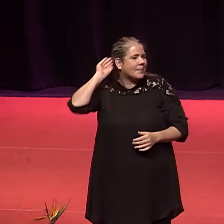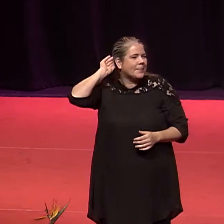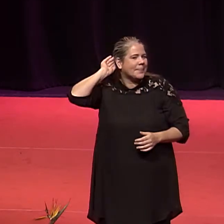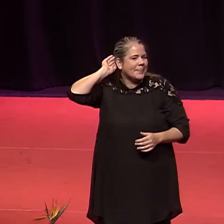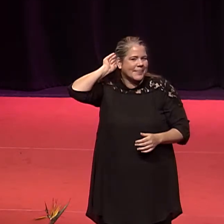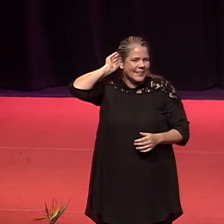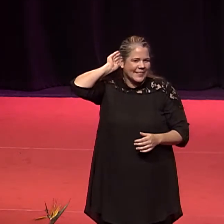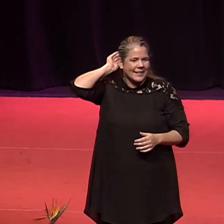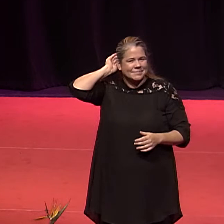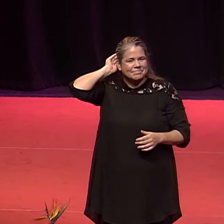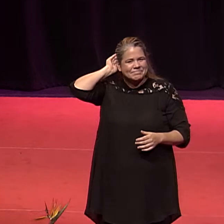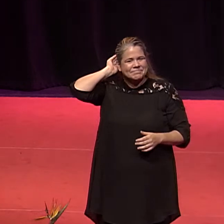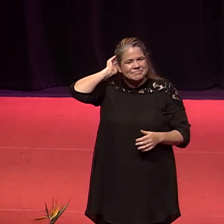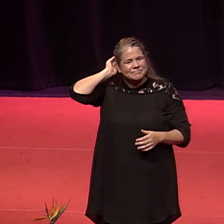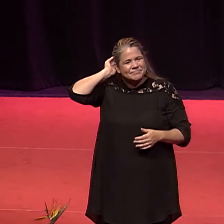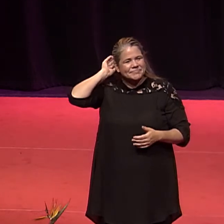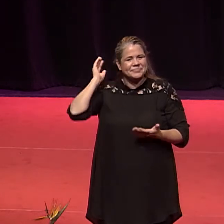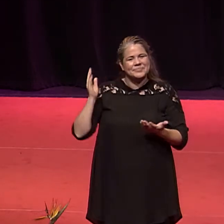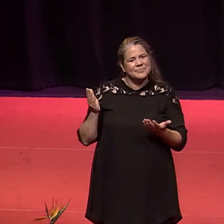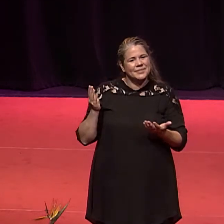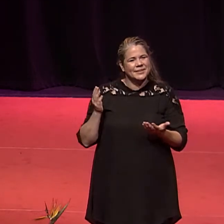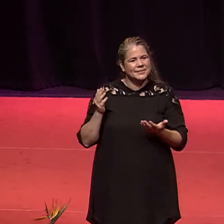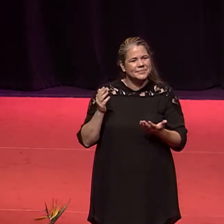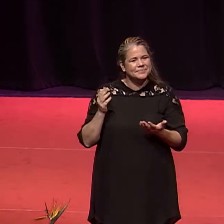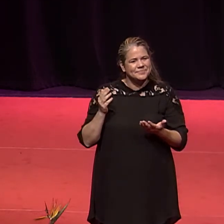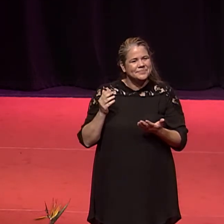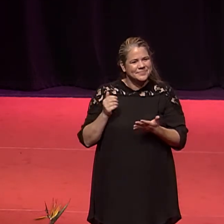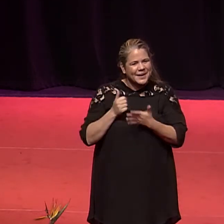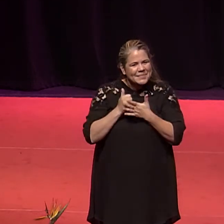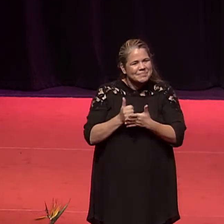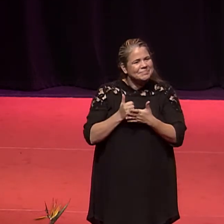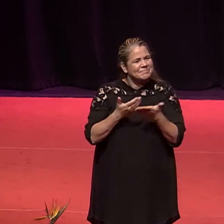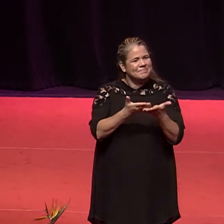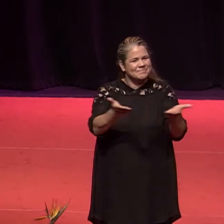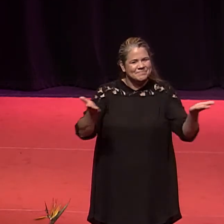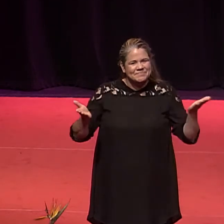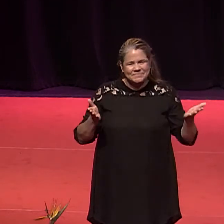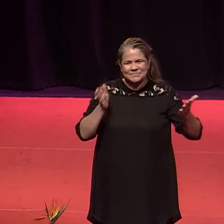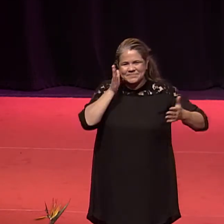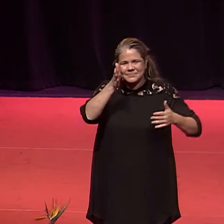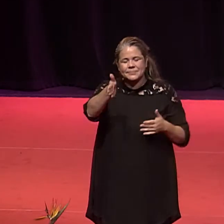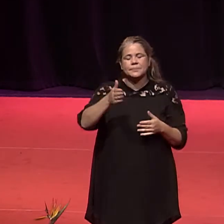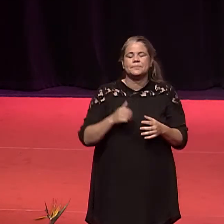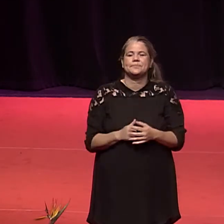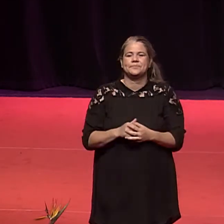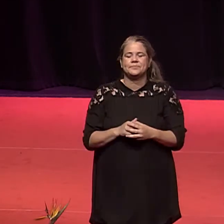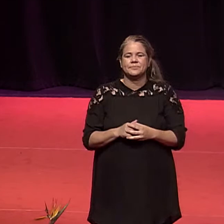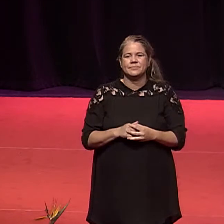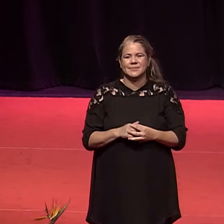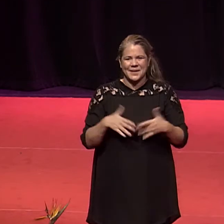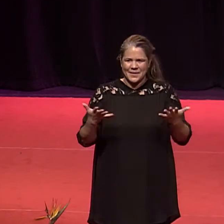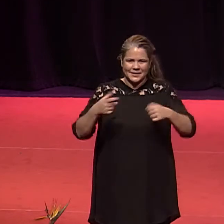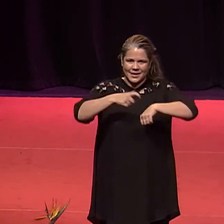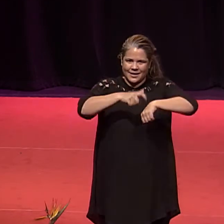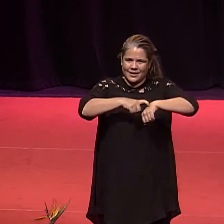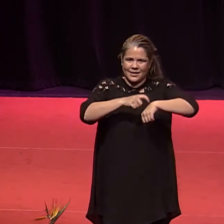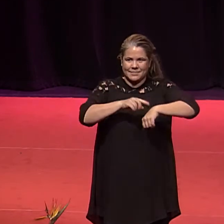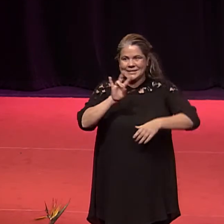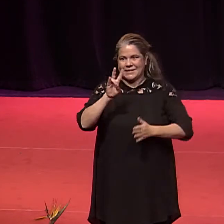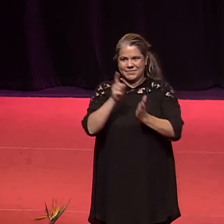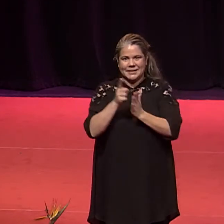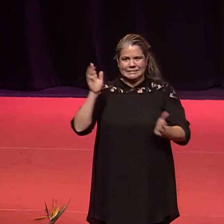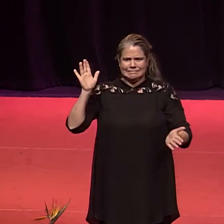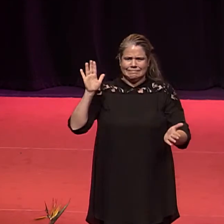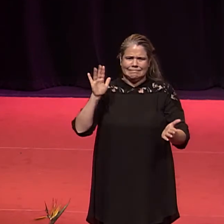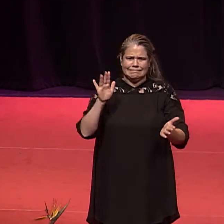back of your brain and be available at the moment when you need it most. Well, the clock is ticking on my 7 minutes, so let's